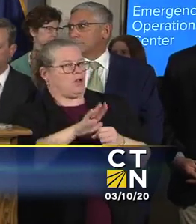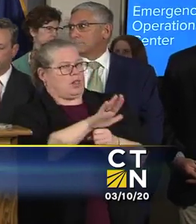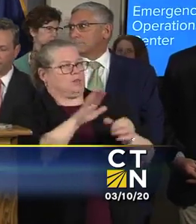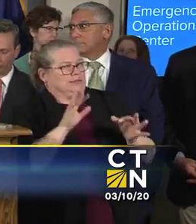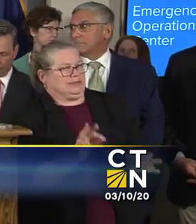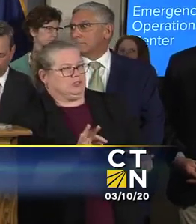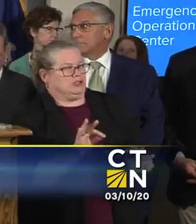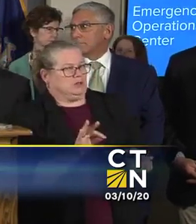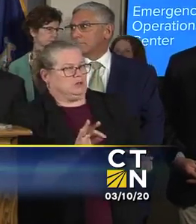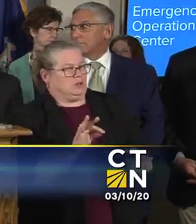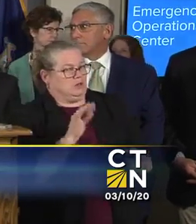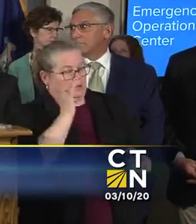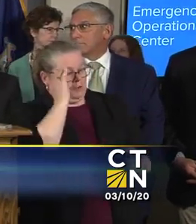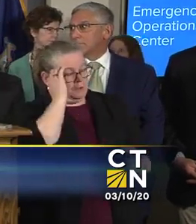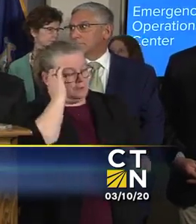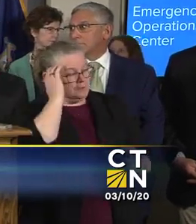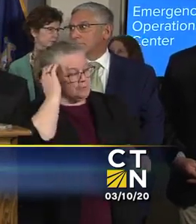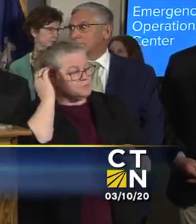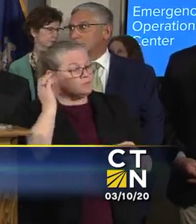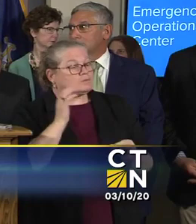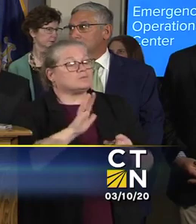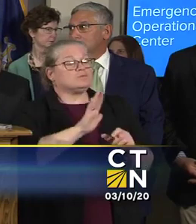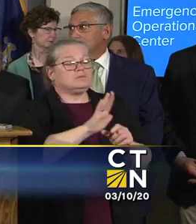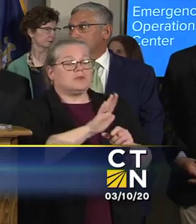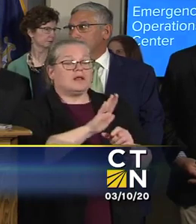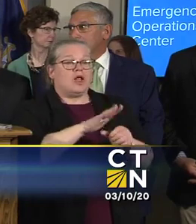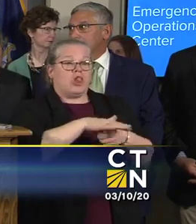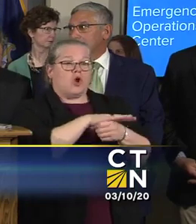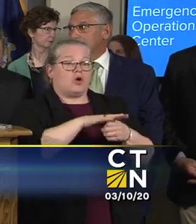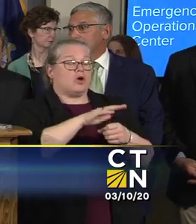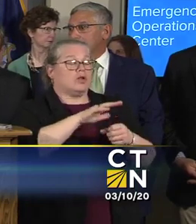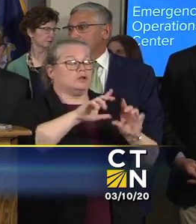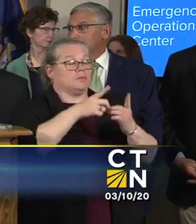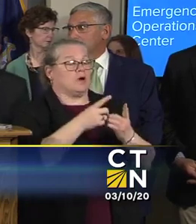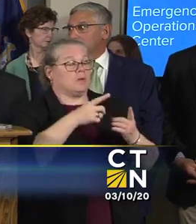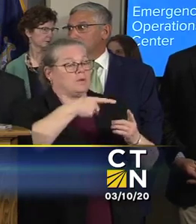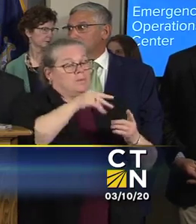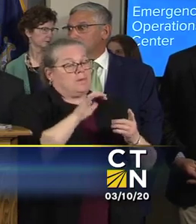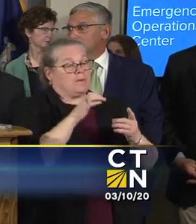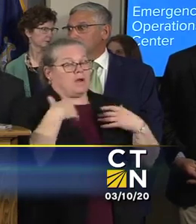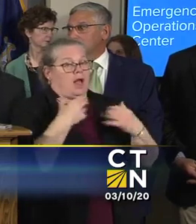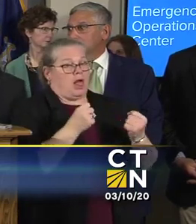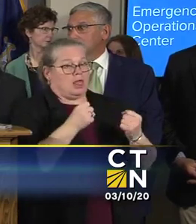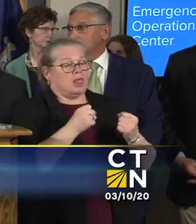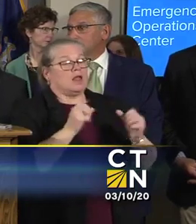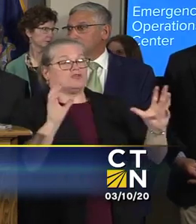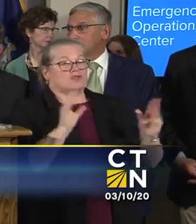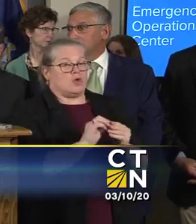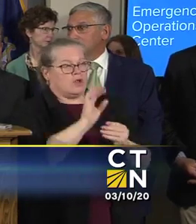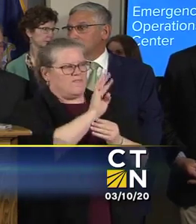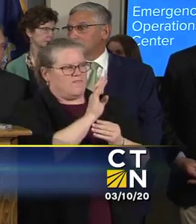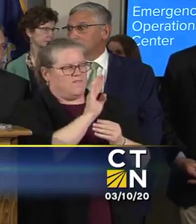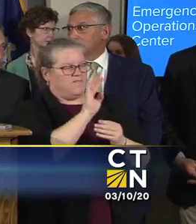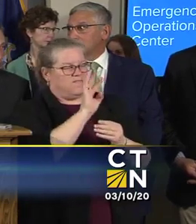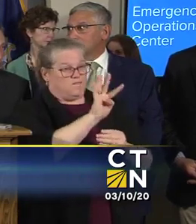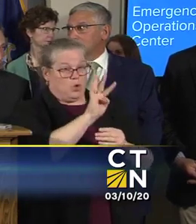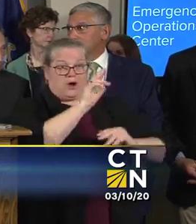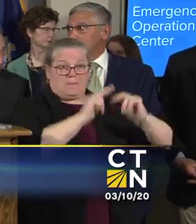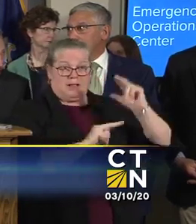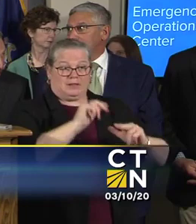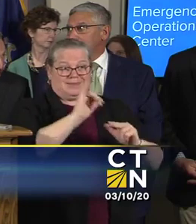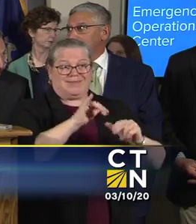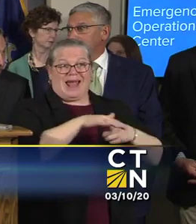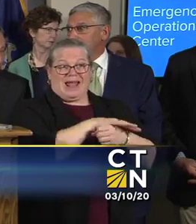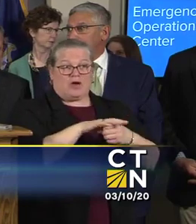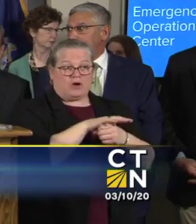the direction of the local DPH. The 4 buildings in that area were closed, and part of that was an